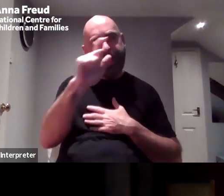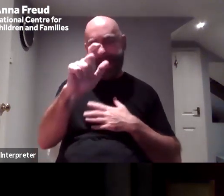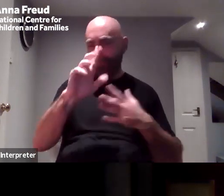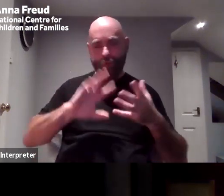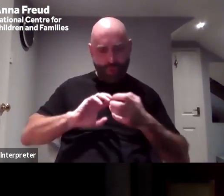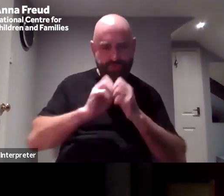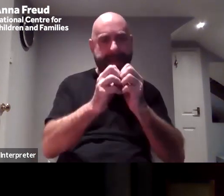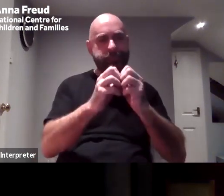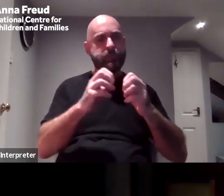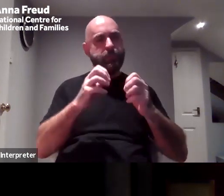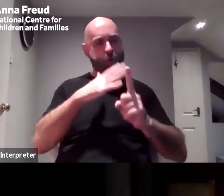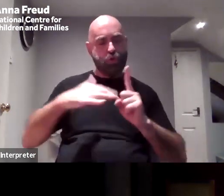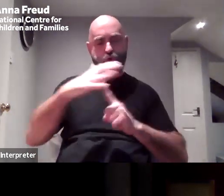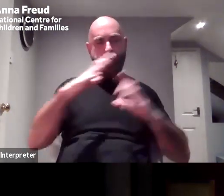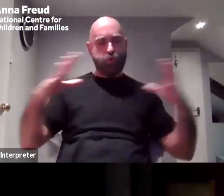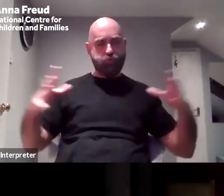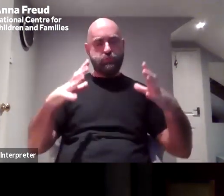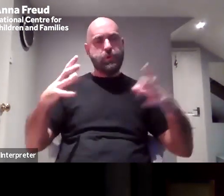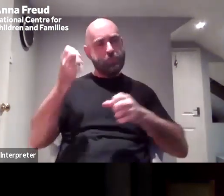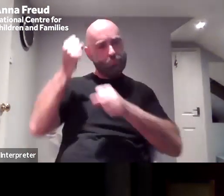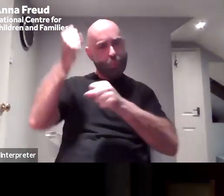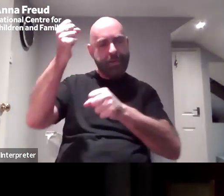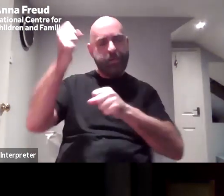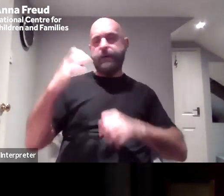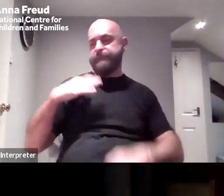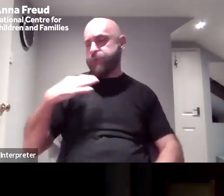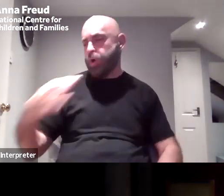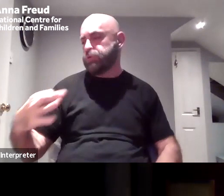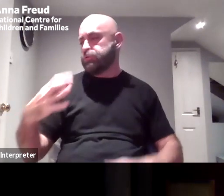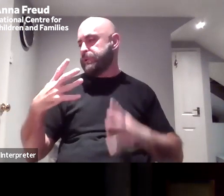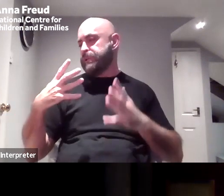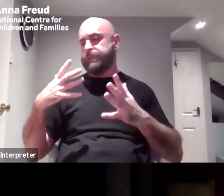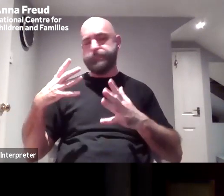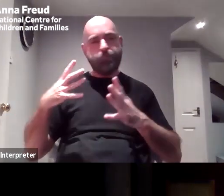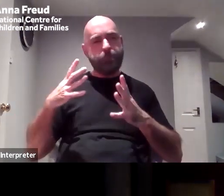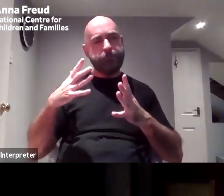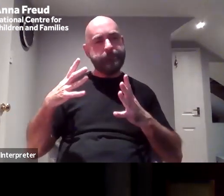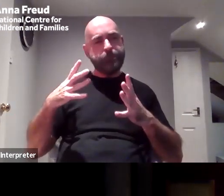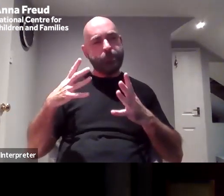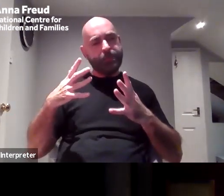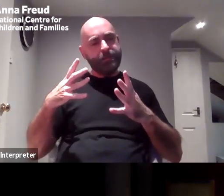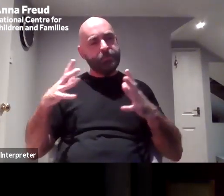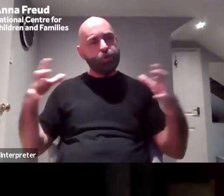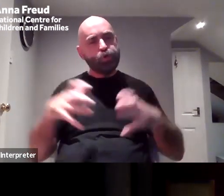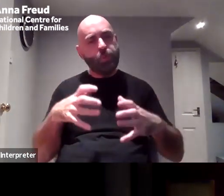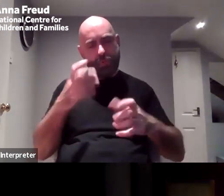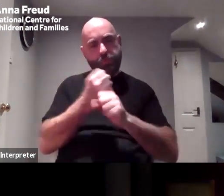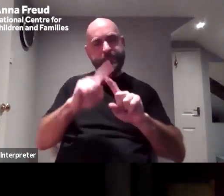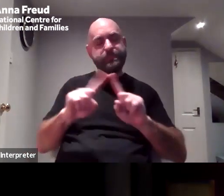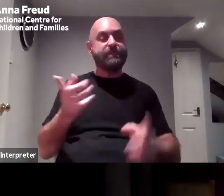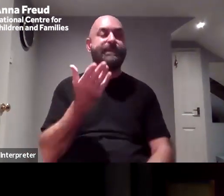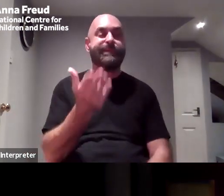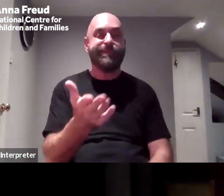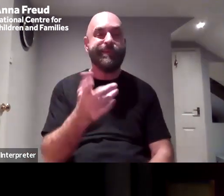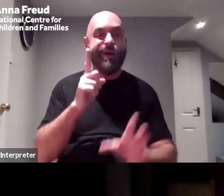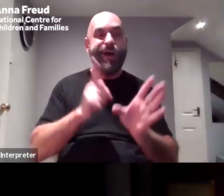of a social movement, the importance of the voluntary and community sector, of civil society groups to make a difference. Look what a